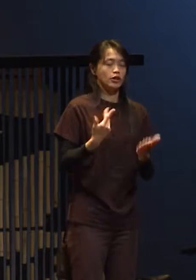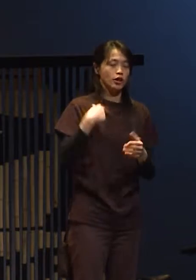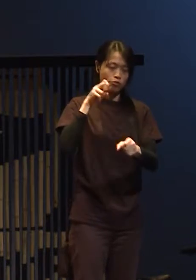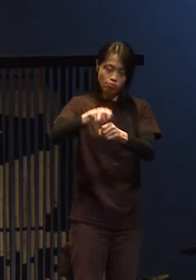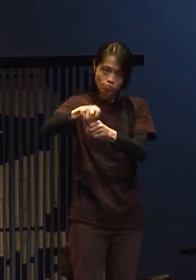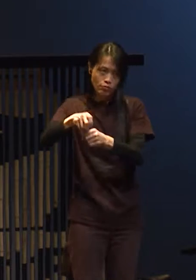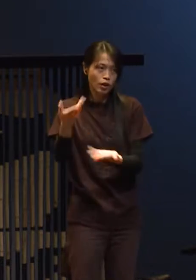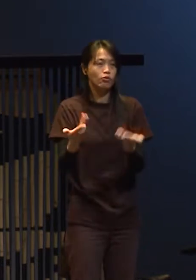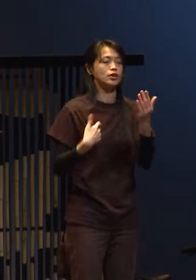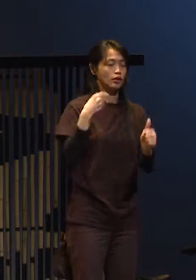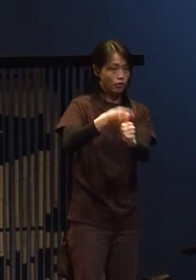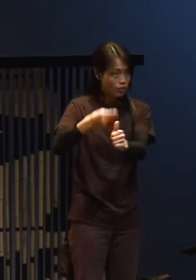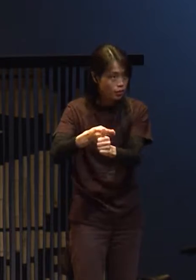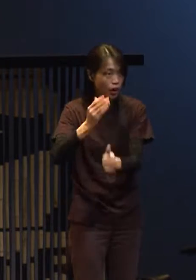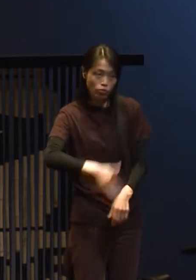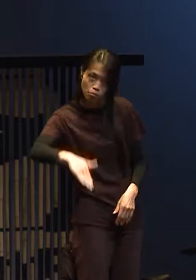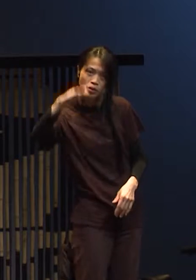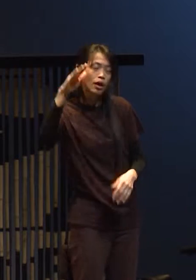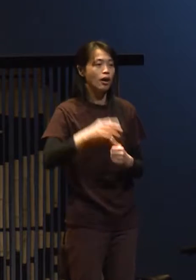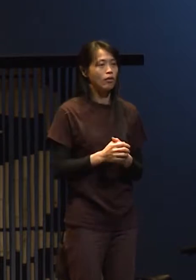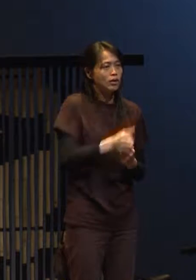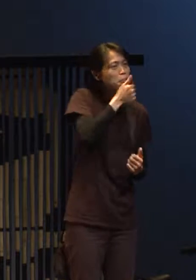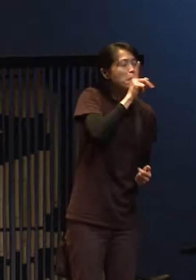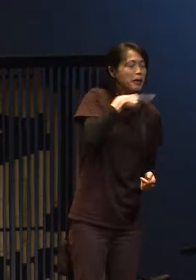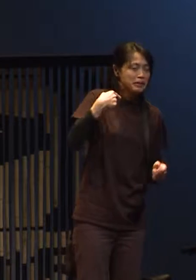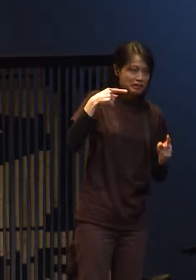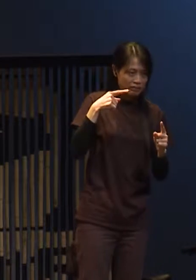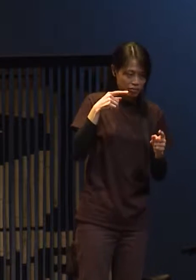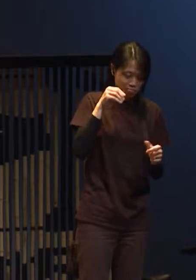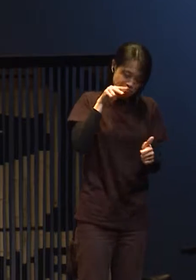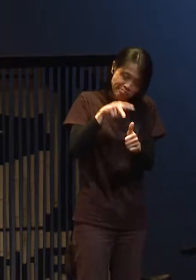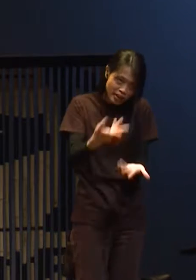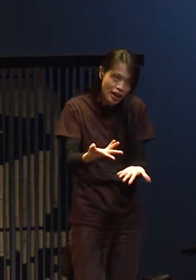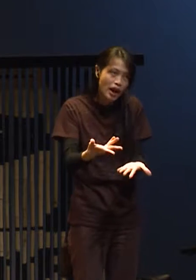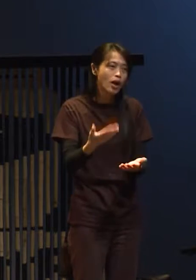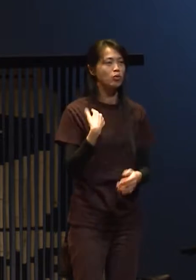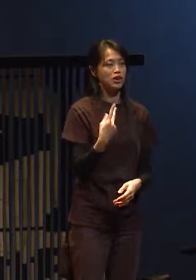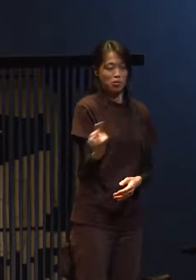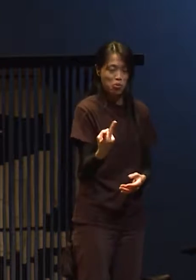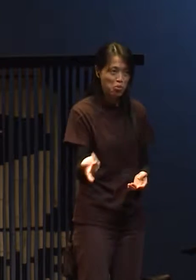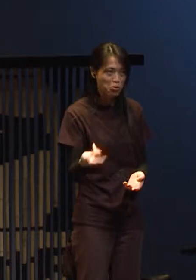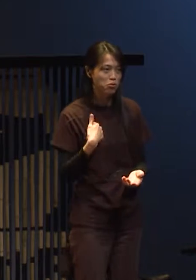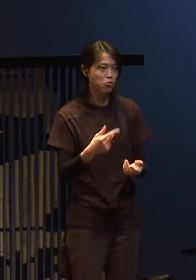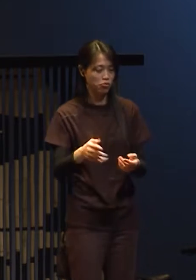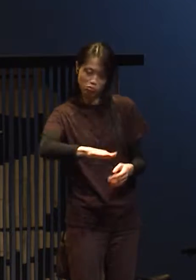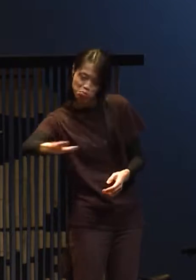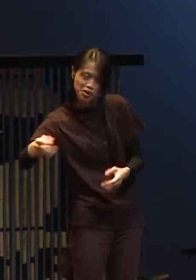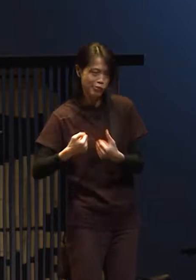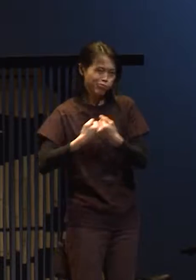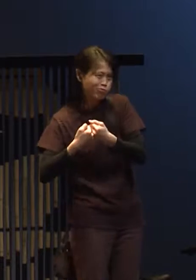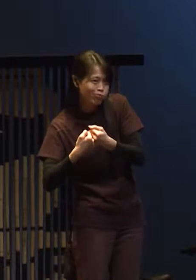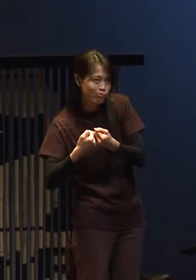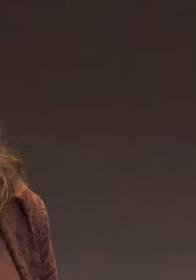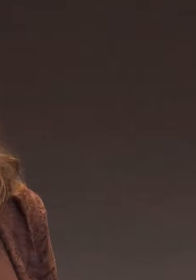children, 1 child all fighting with each other. We could imagine different possibilities in this space and share them with each